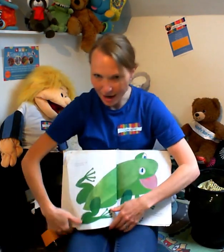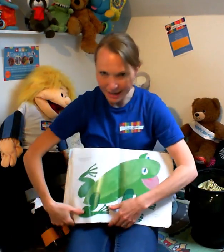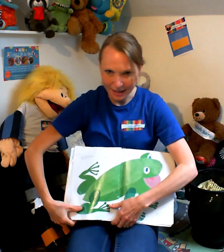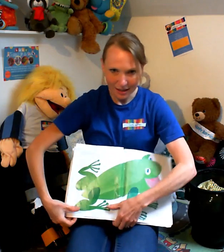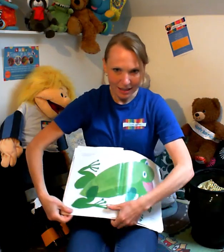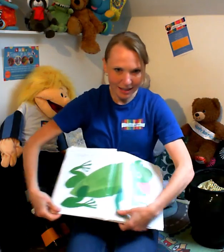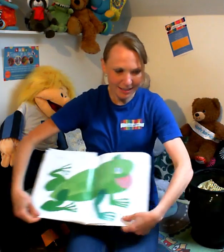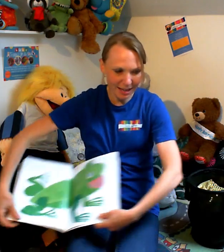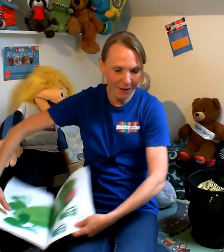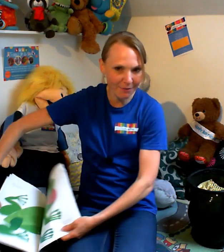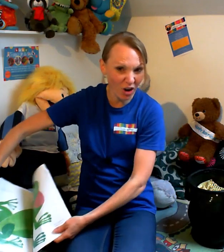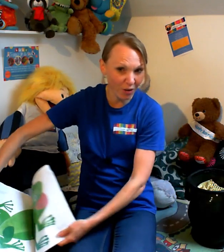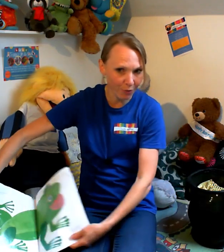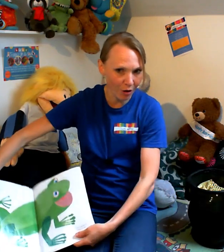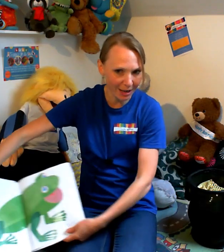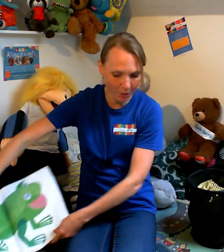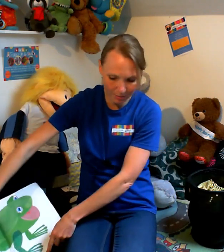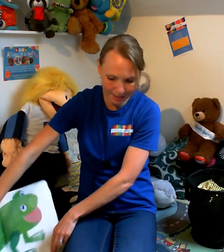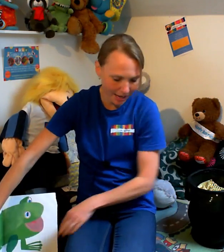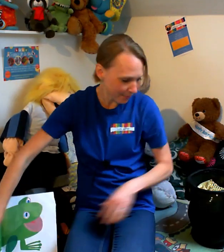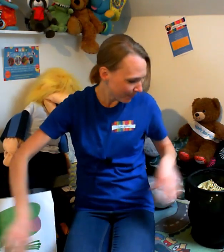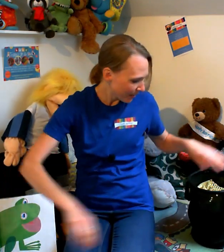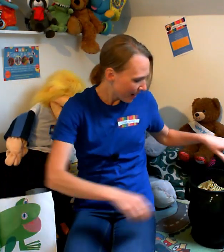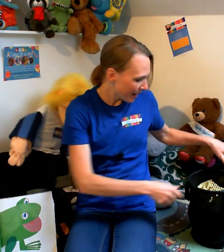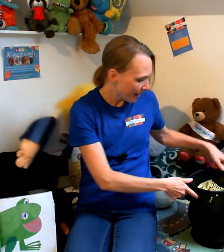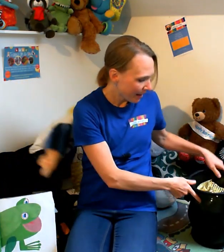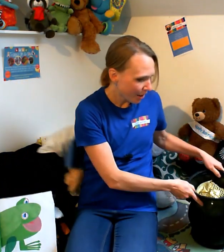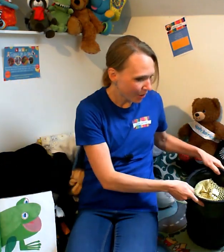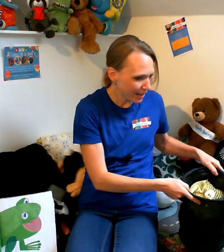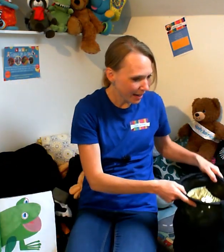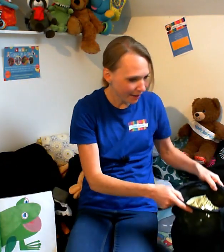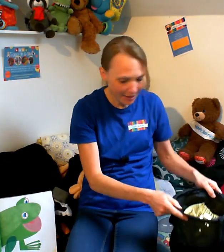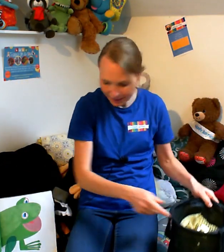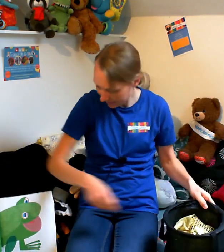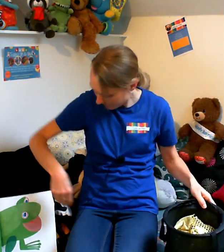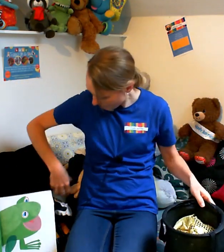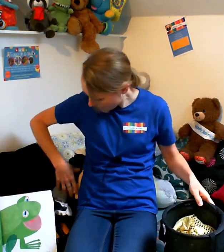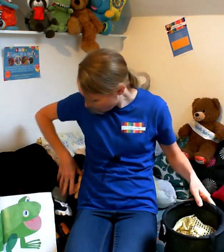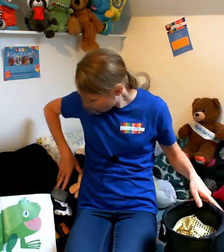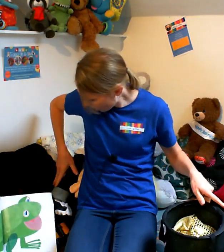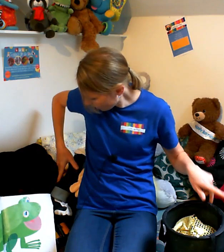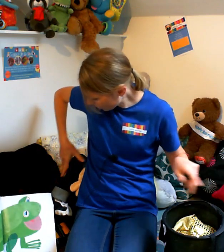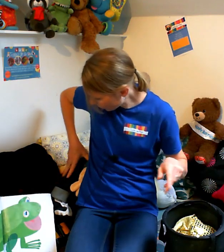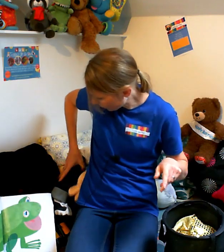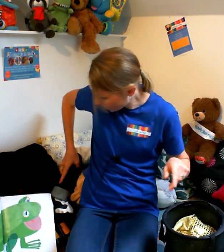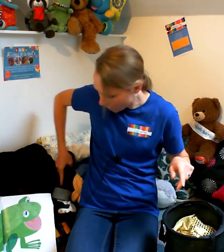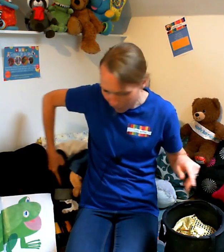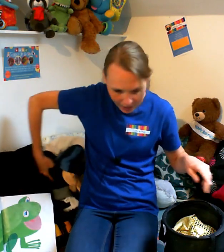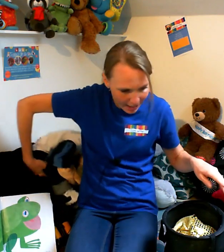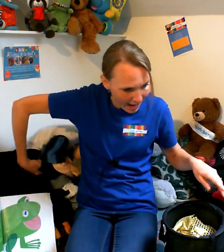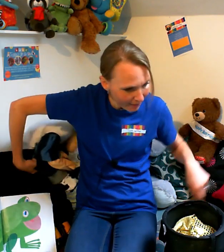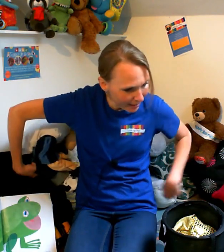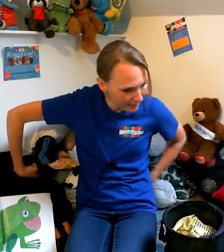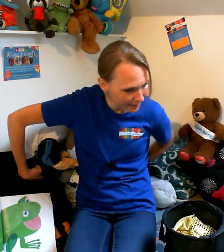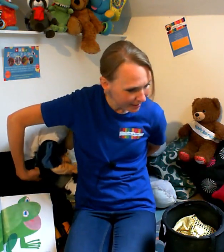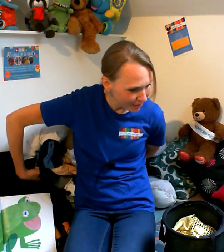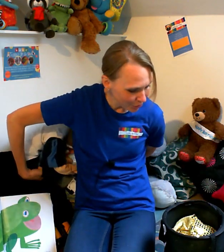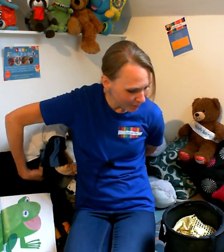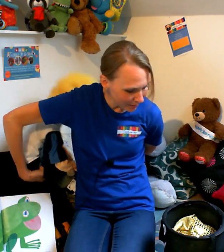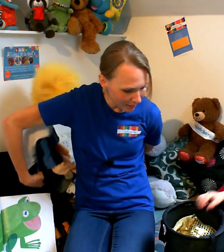Right, let's see if I've got a froggy with me then. Honey, Harris? It was a bird. Oh, Todd's fallen over. Harris, do you want to see who's